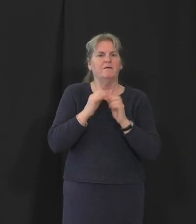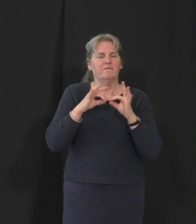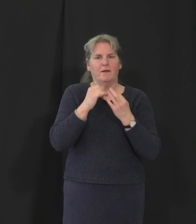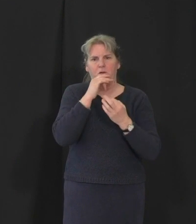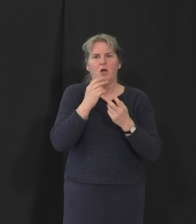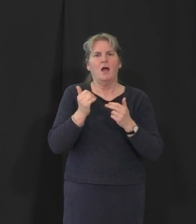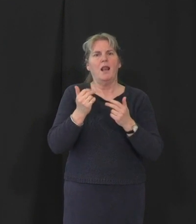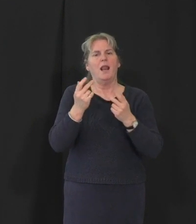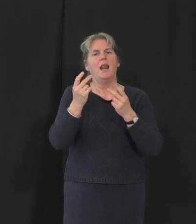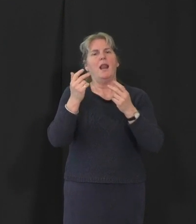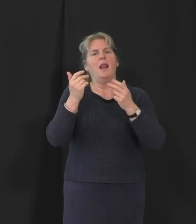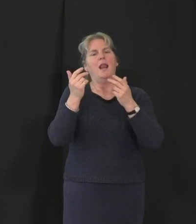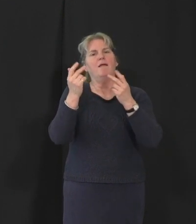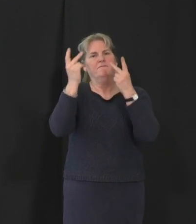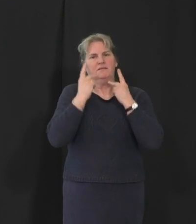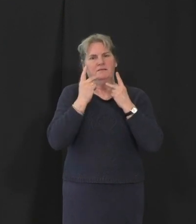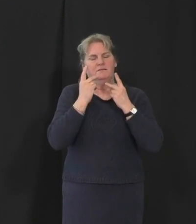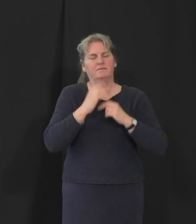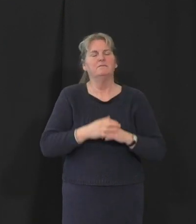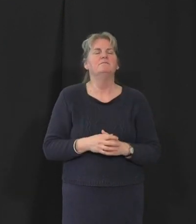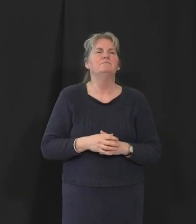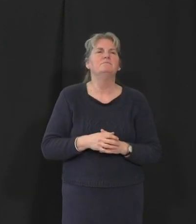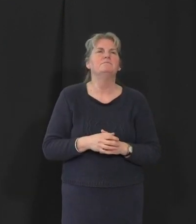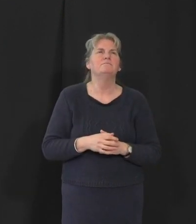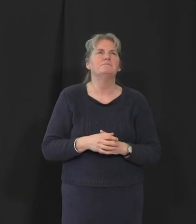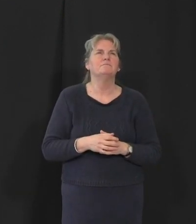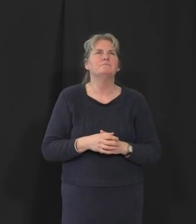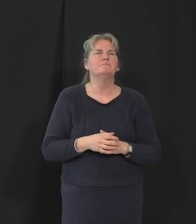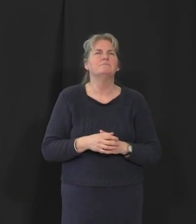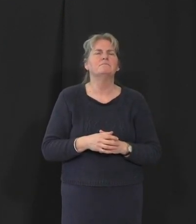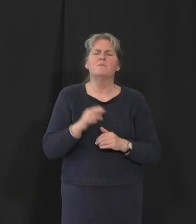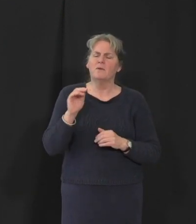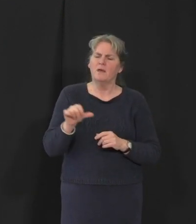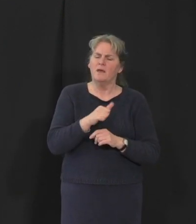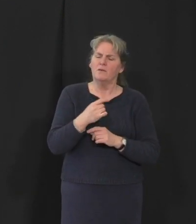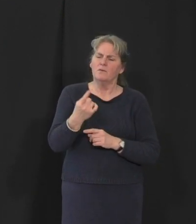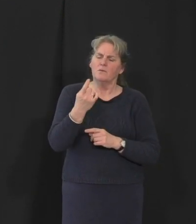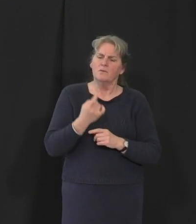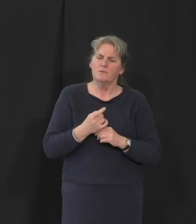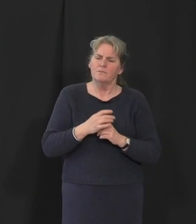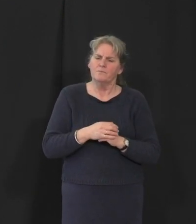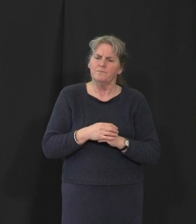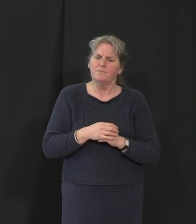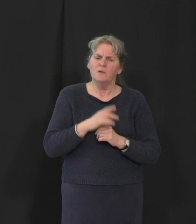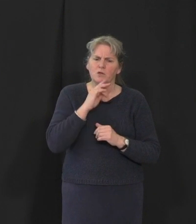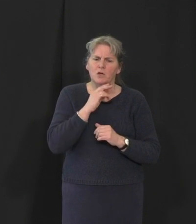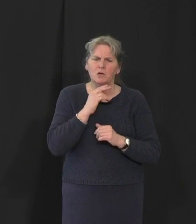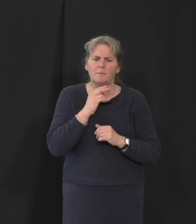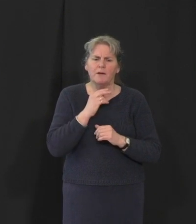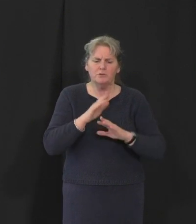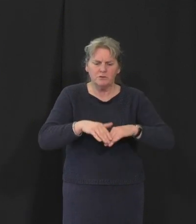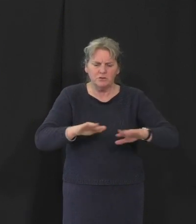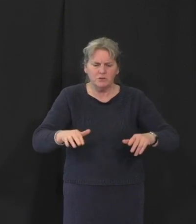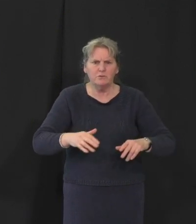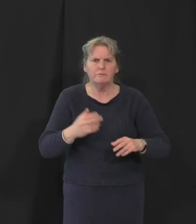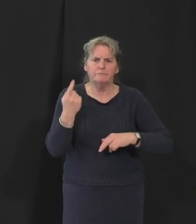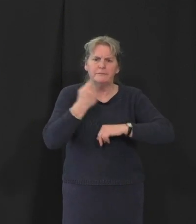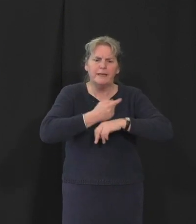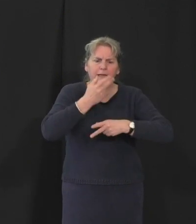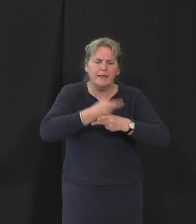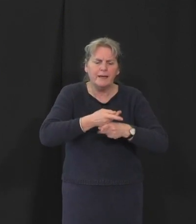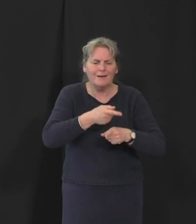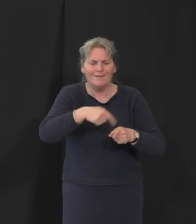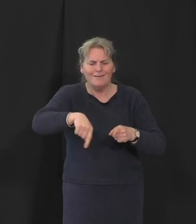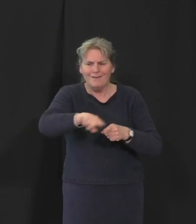Okay. And I do have another question regarding to the daycares. I was wondering, is